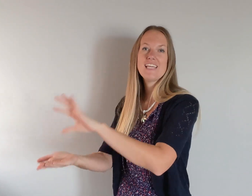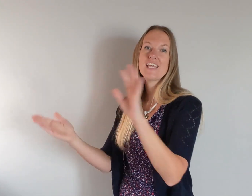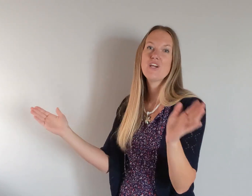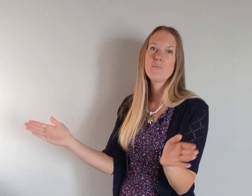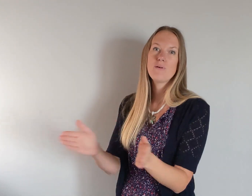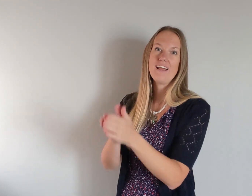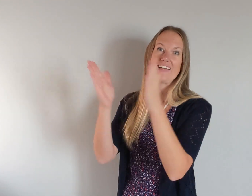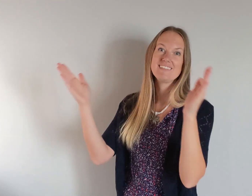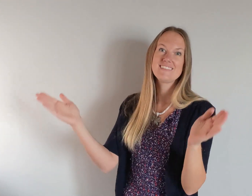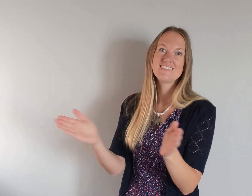sing praise.